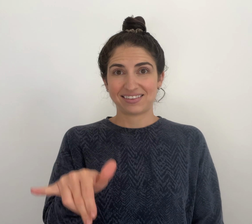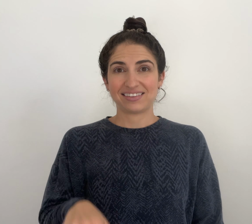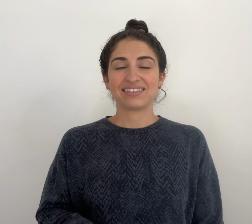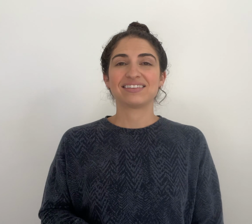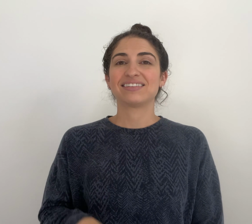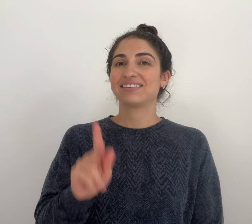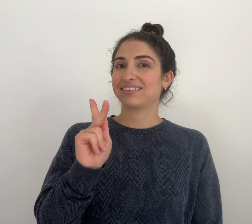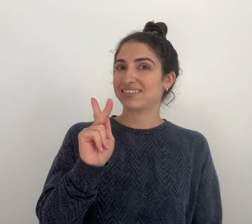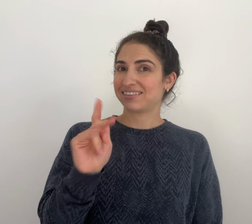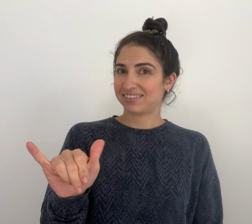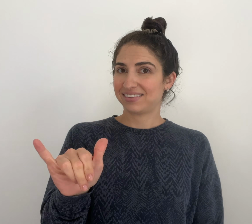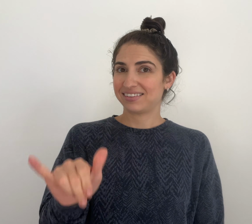Kentucky,